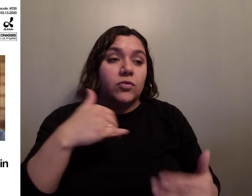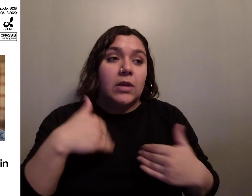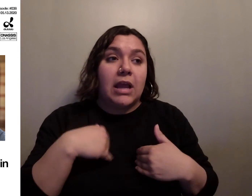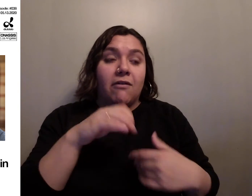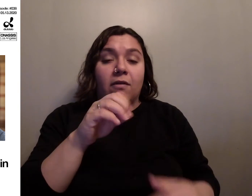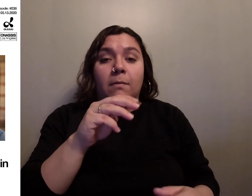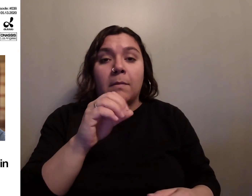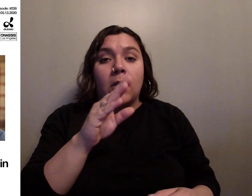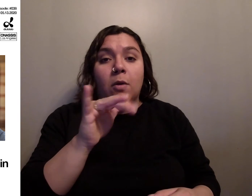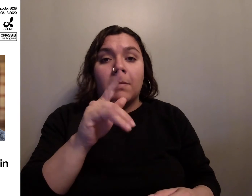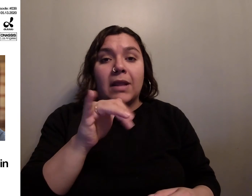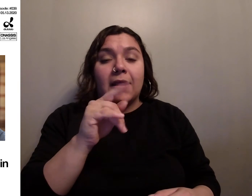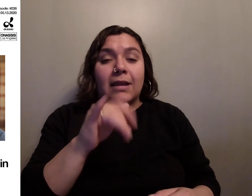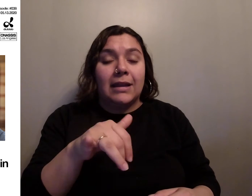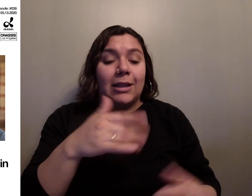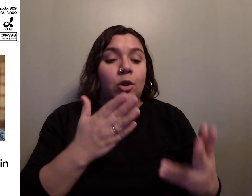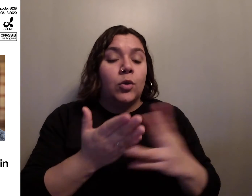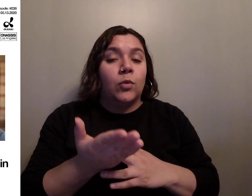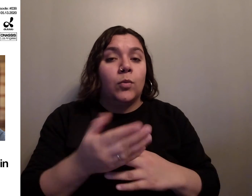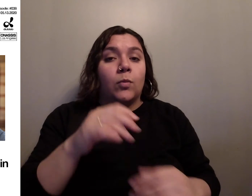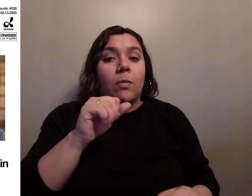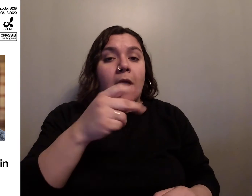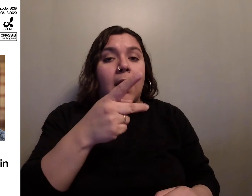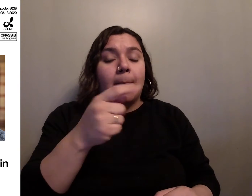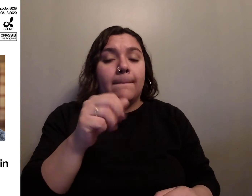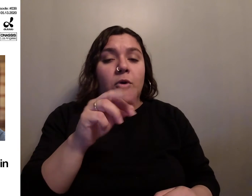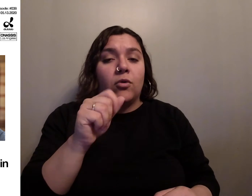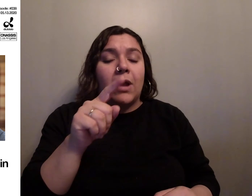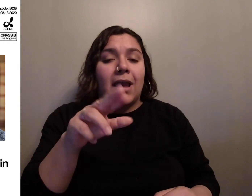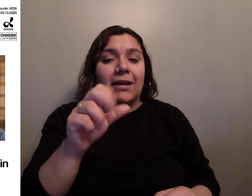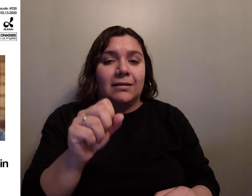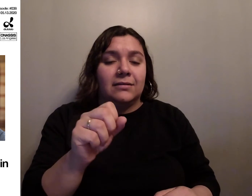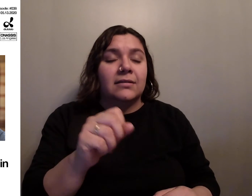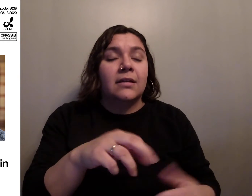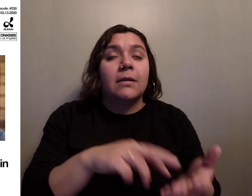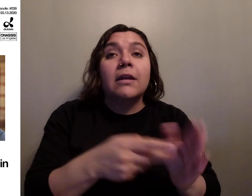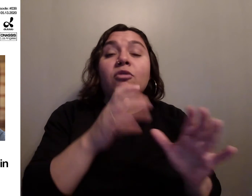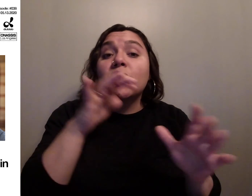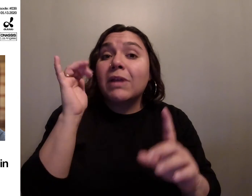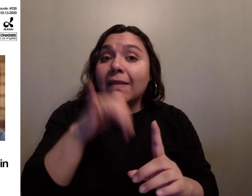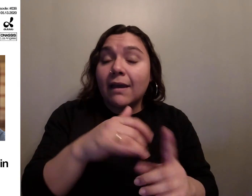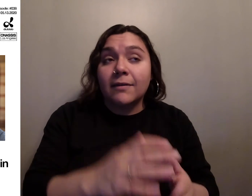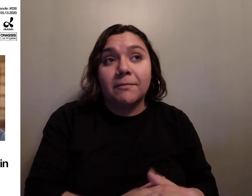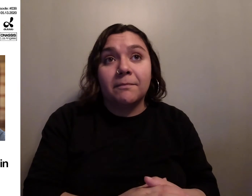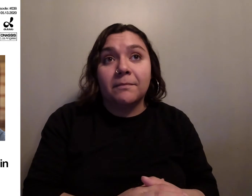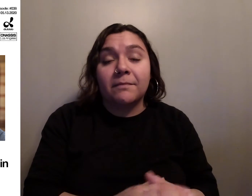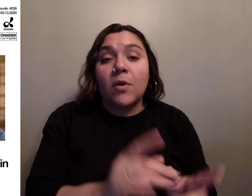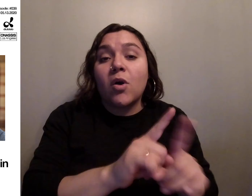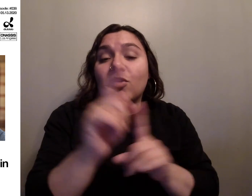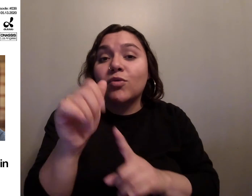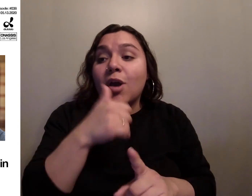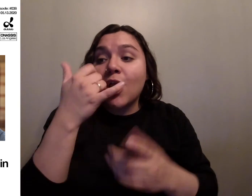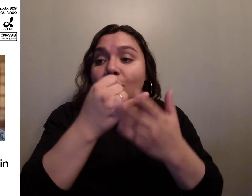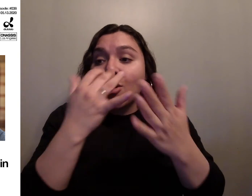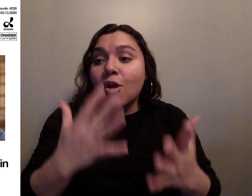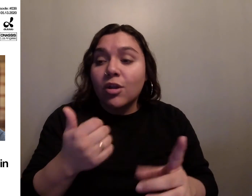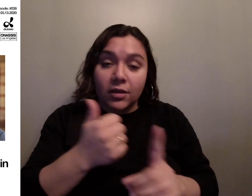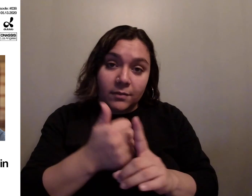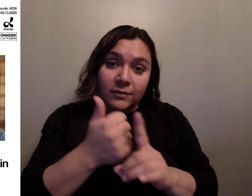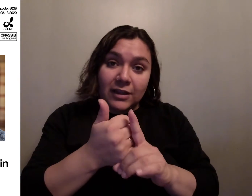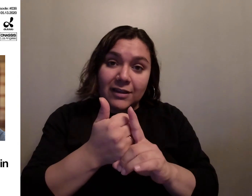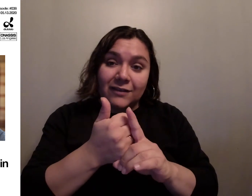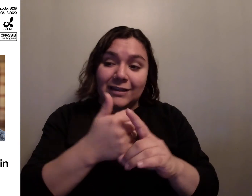and there's a way for us to create mobility through this apparatus. And so we're doing some of